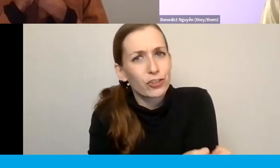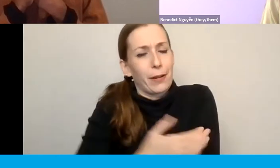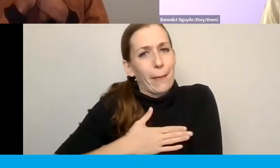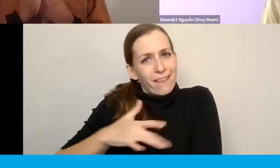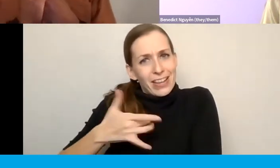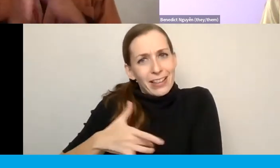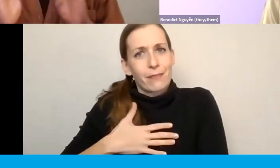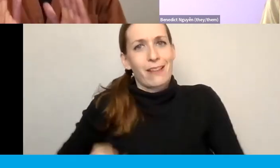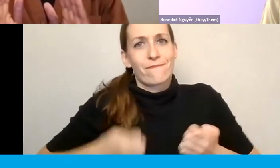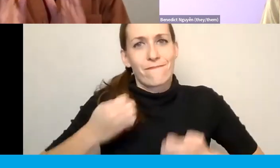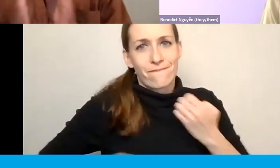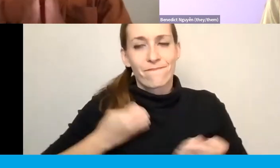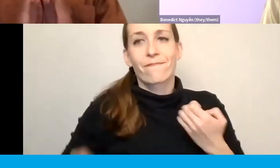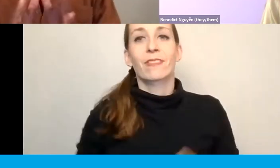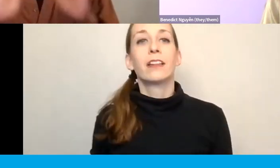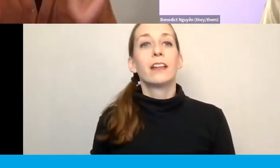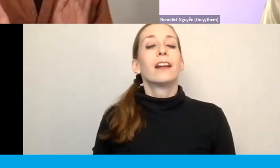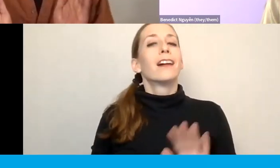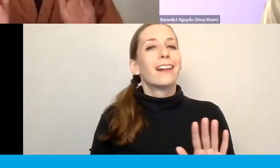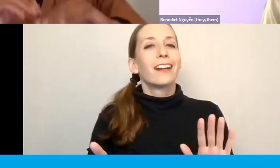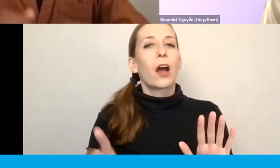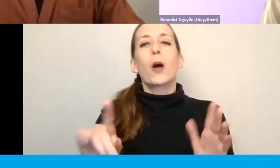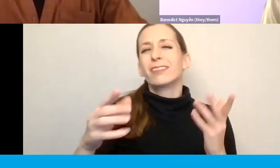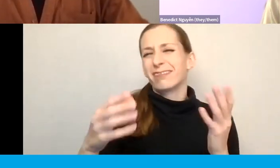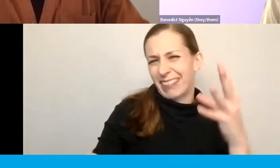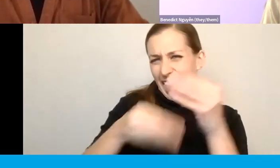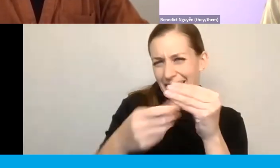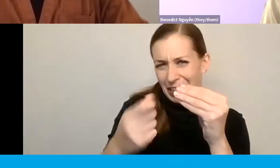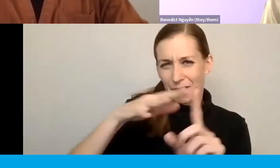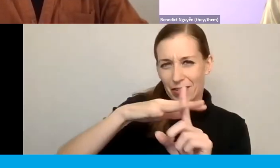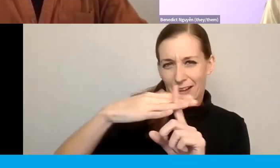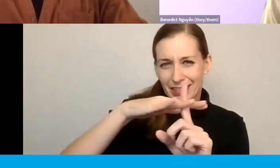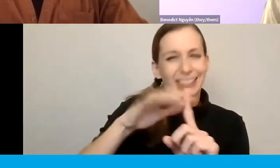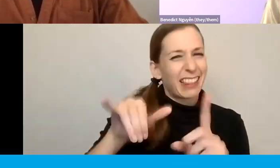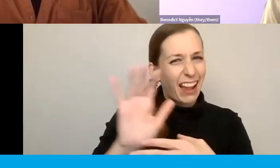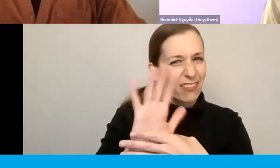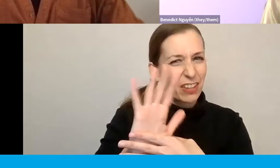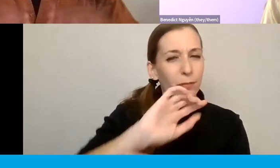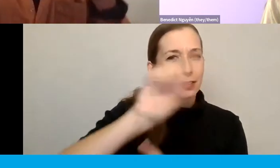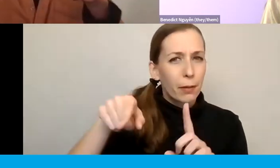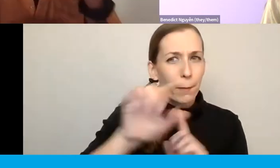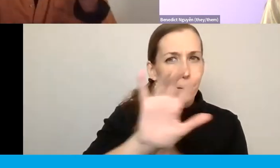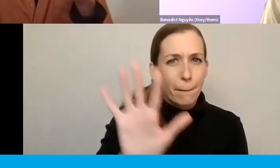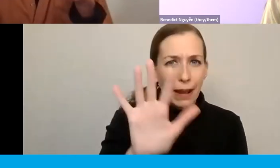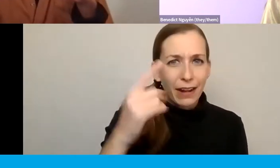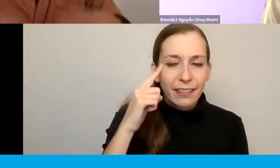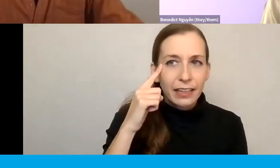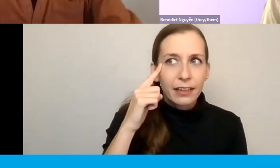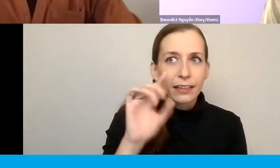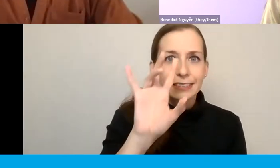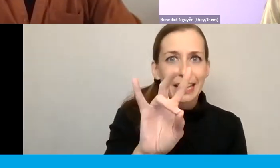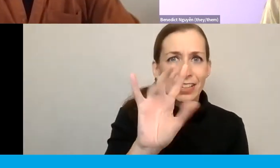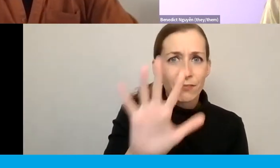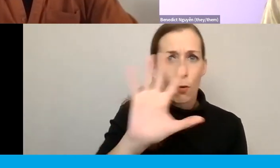which, you know, The Last Moon of Mellowland, just to give some context, is about 74, I think, shots, different shots